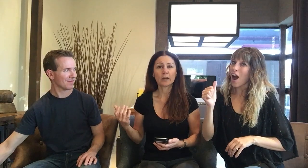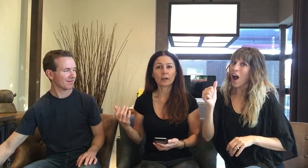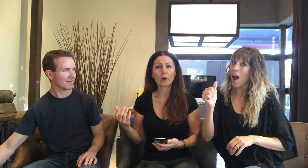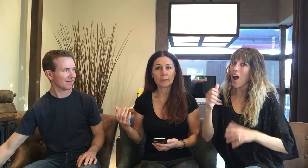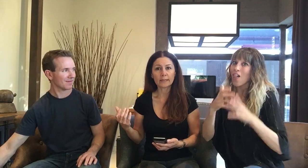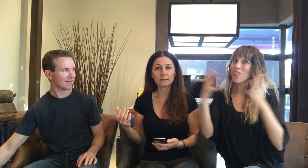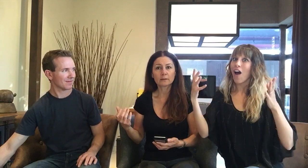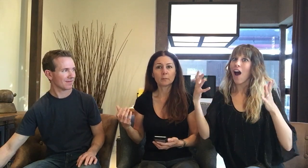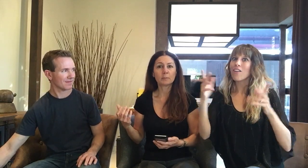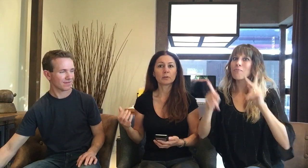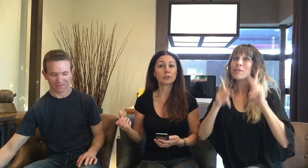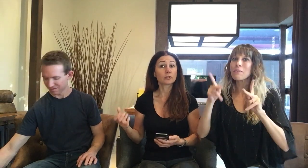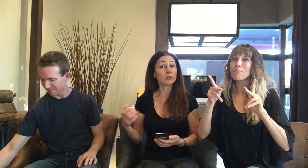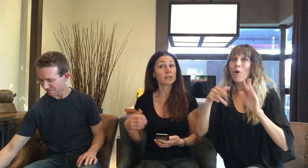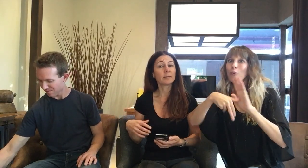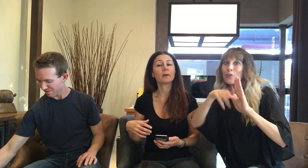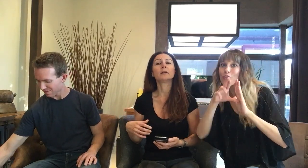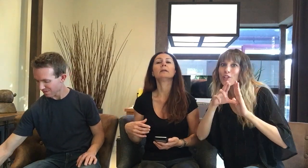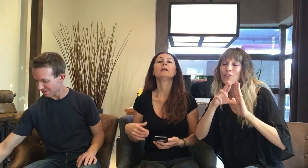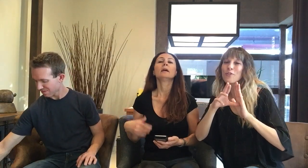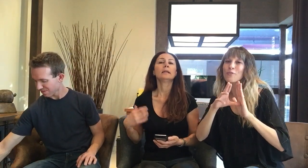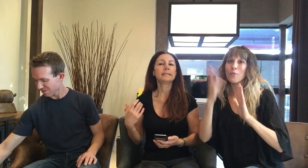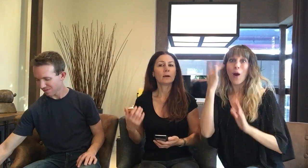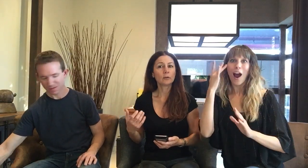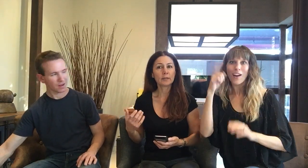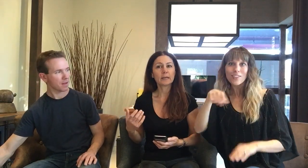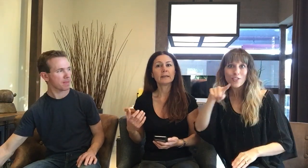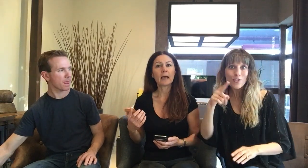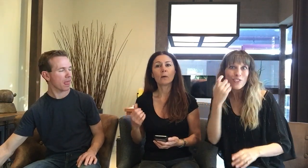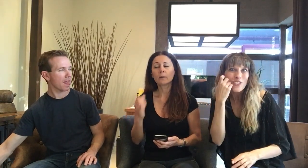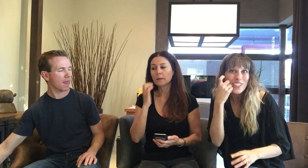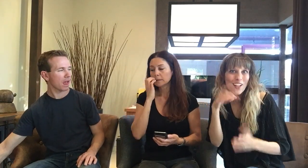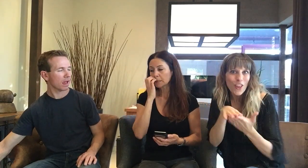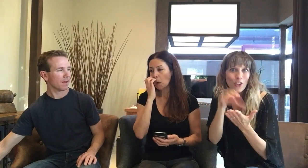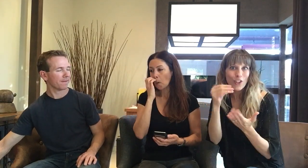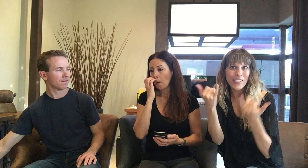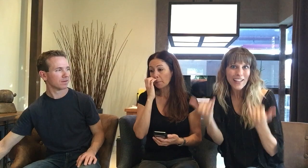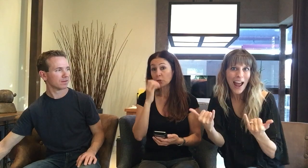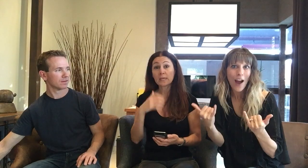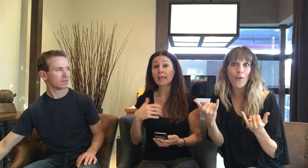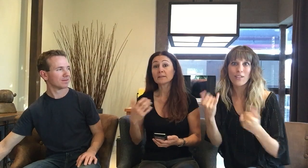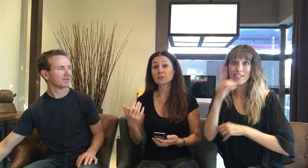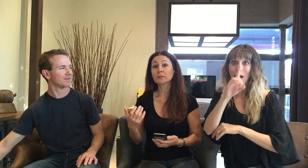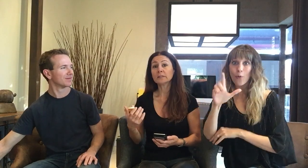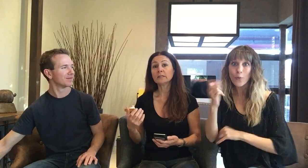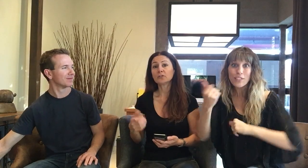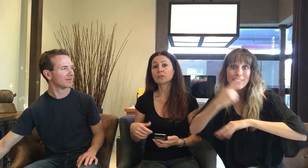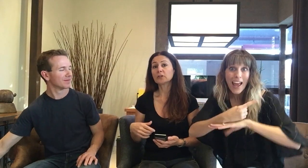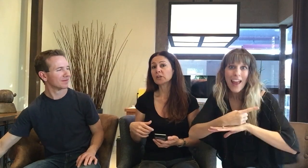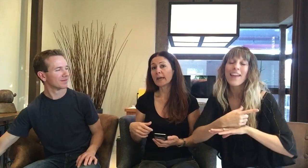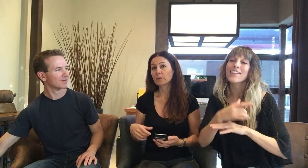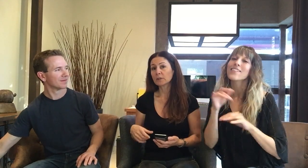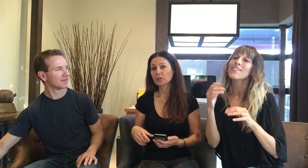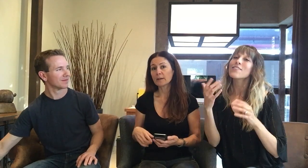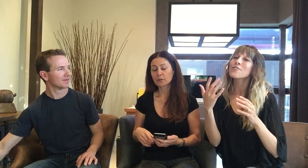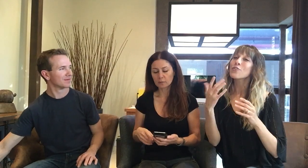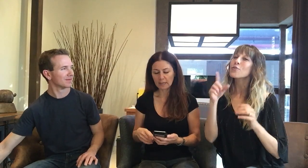on it already. So people are just learning about it and downloading it now. So, but you can certainly start chatting with the chefs through the